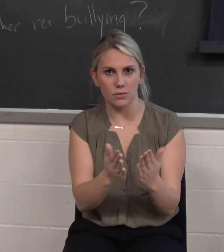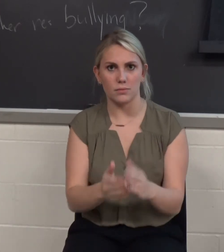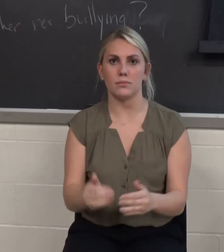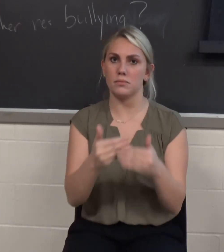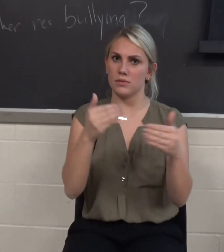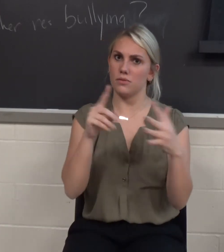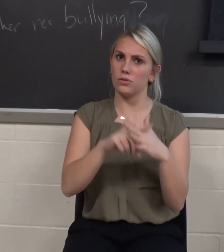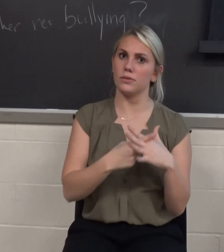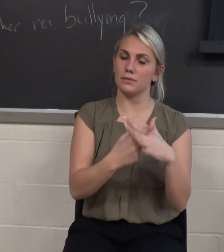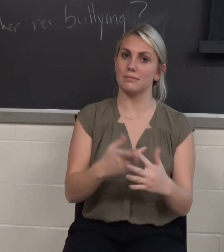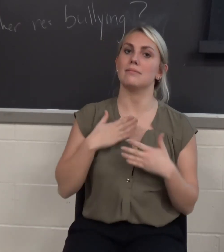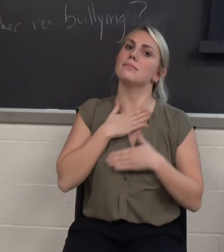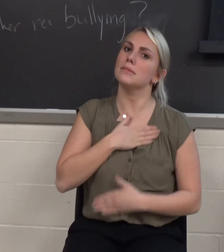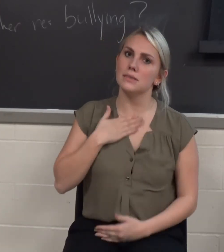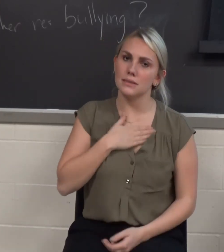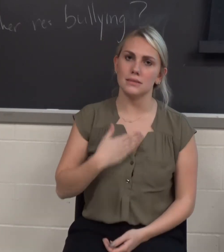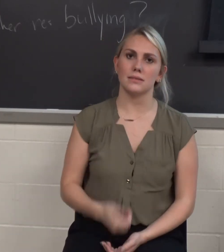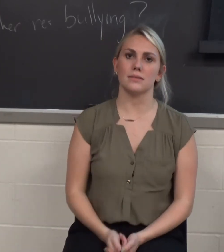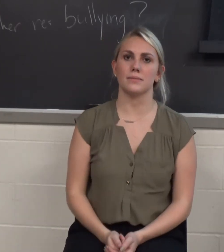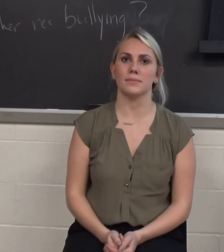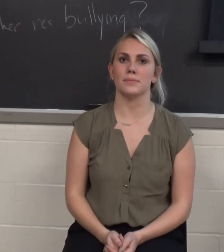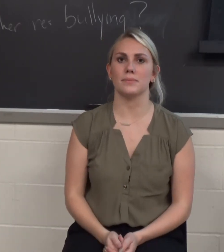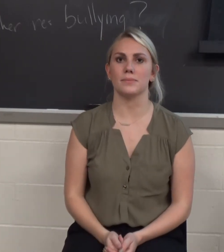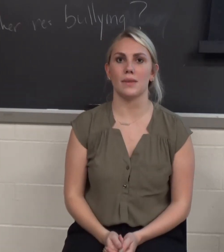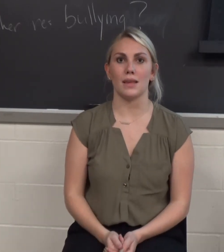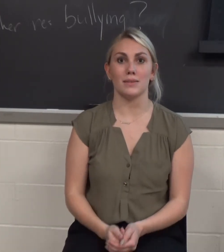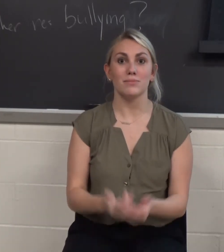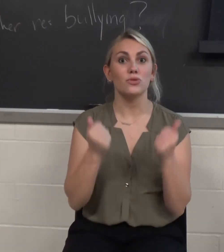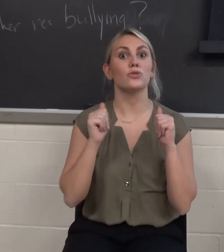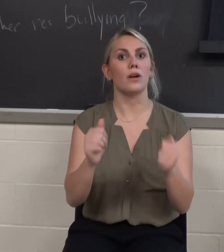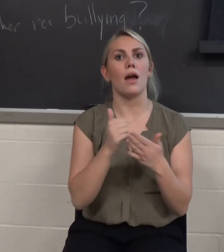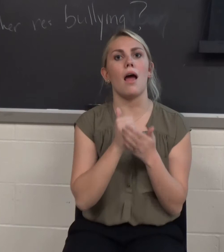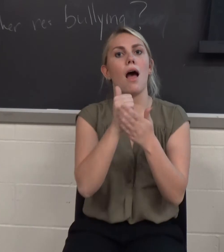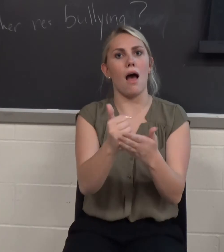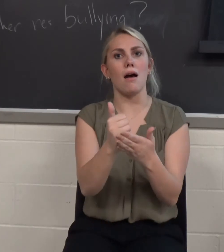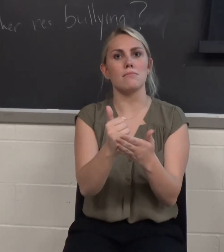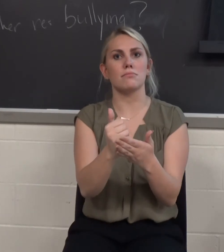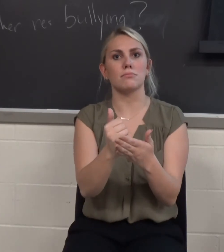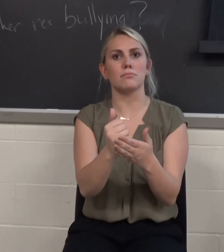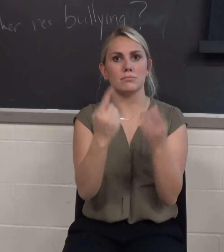Please do so. I'm trying to help you be successful in their life.